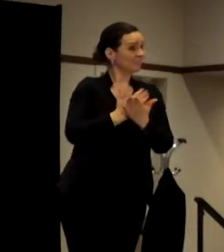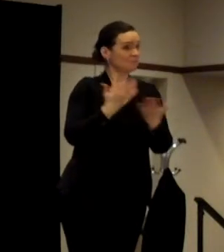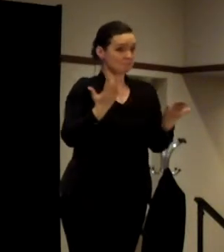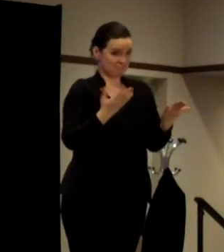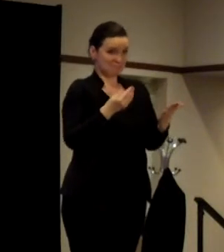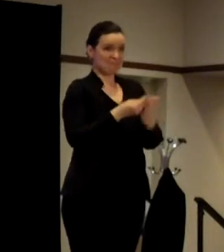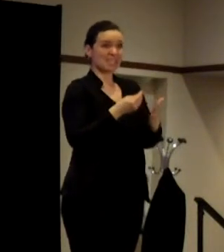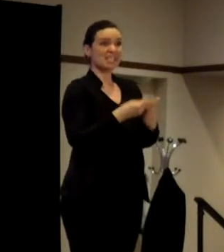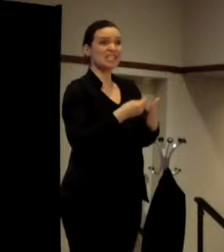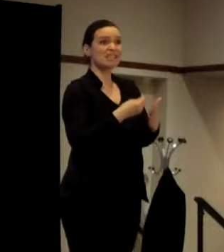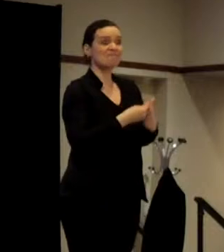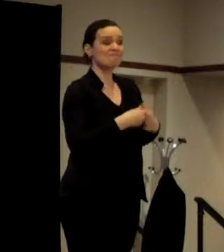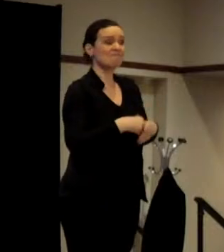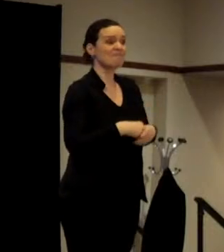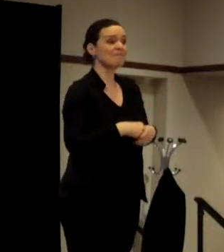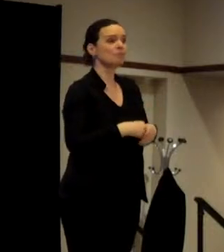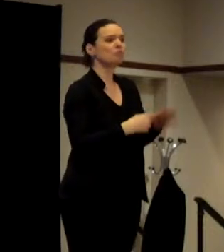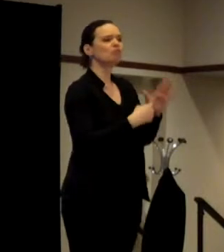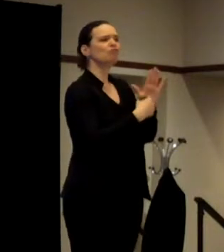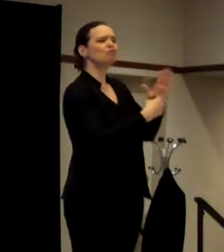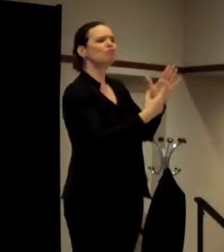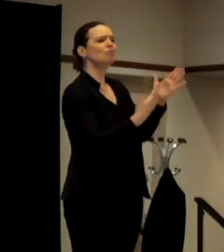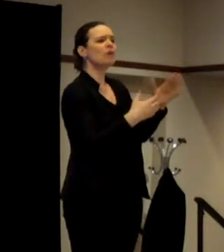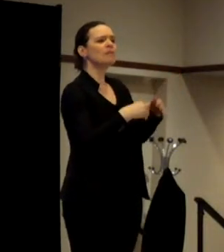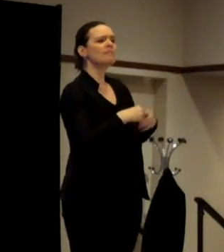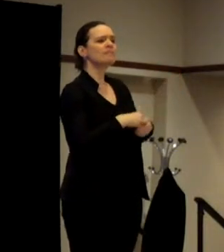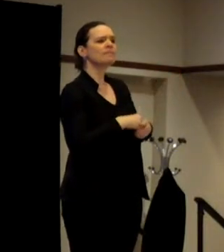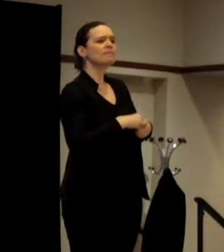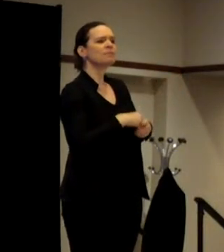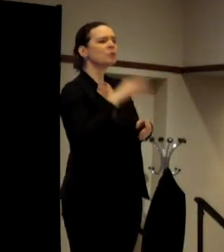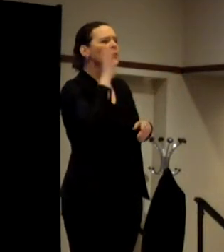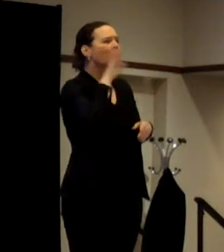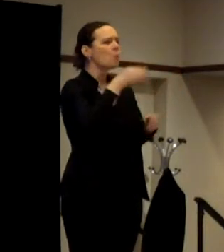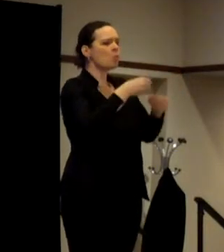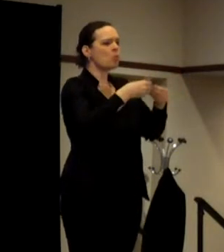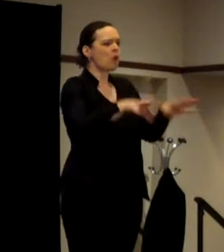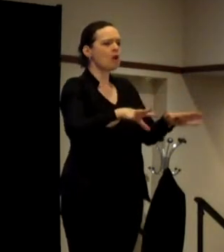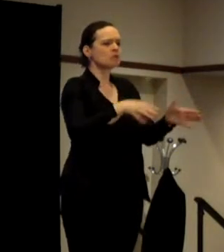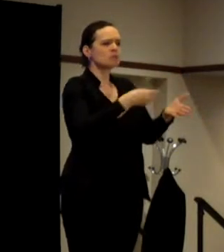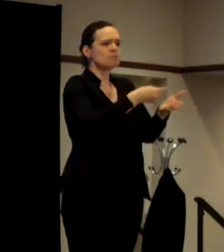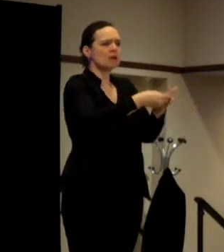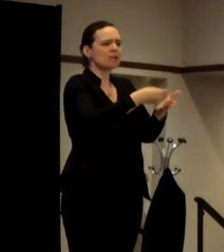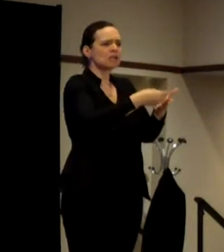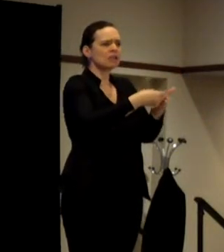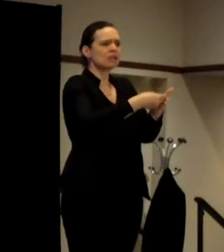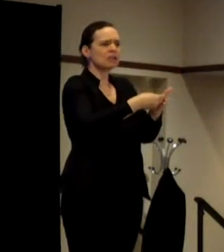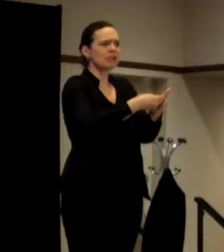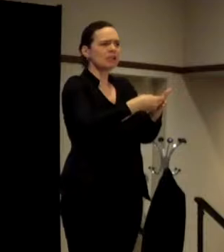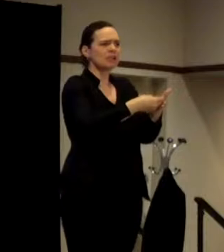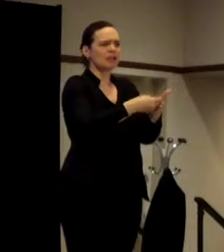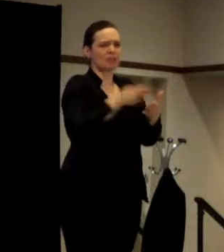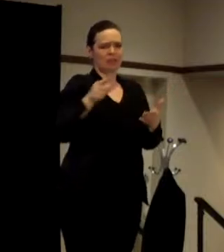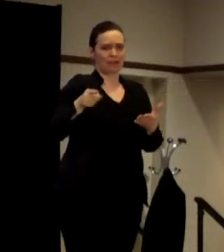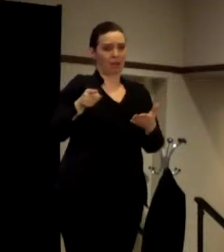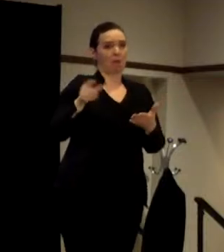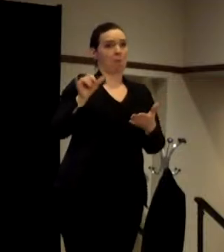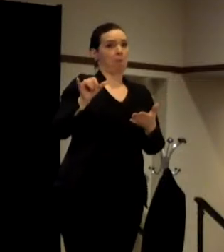money that we are receiving in lost revenue alone. But in addition to that, you can support